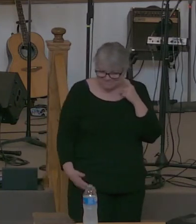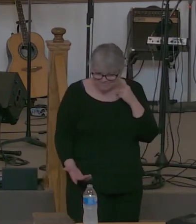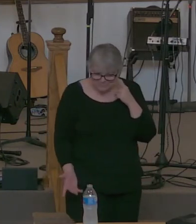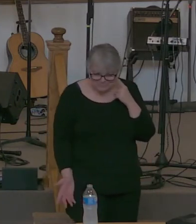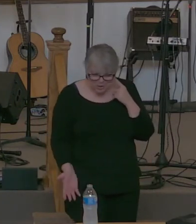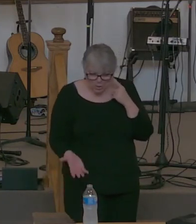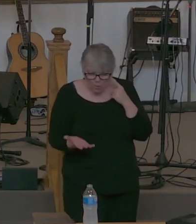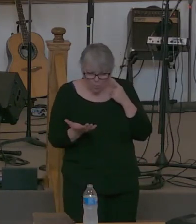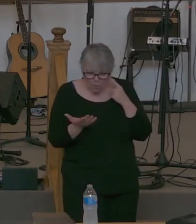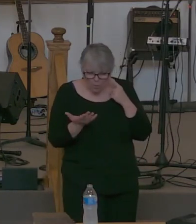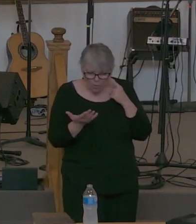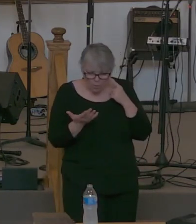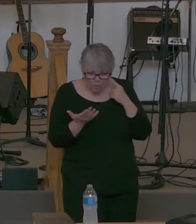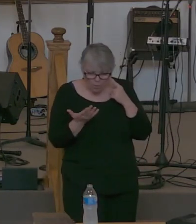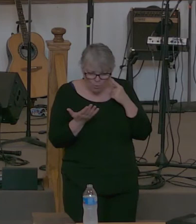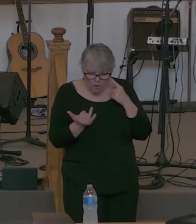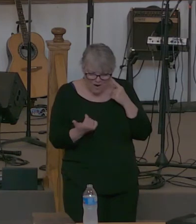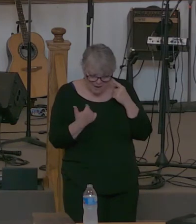why am I doing this?